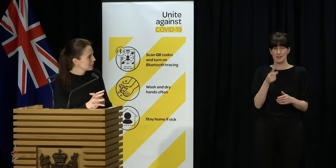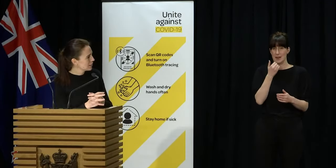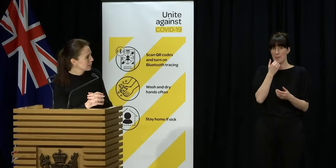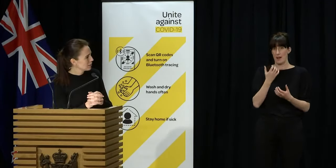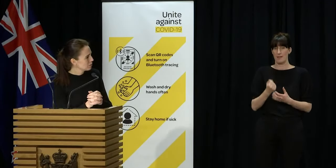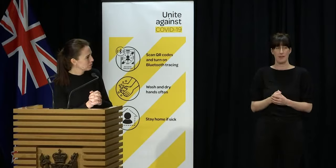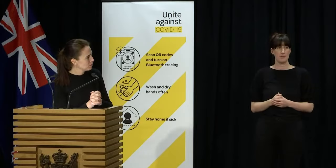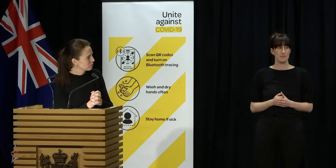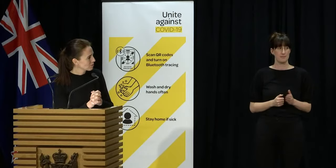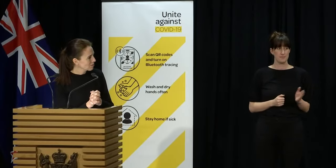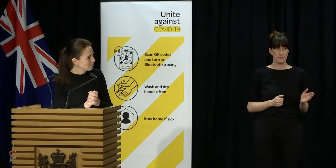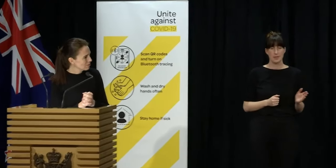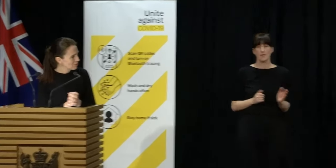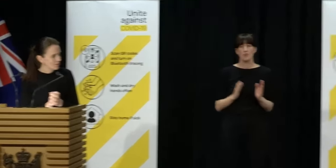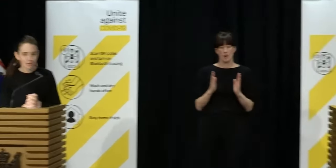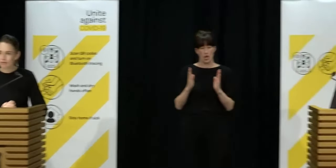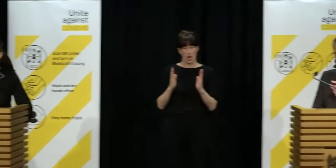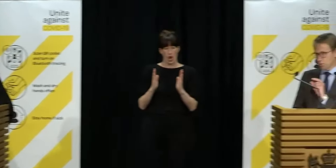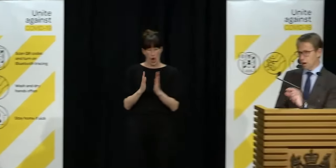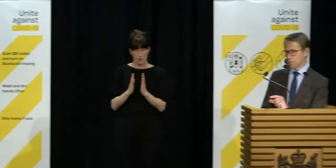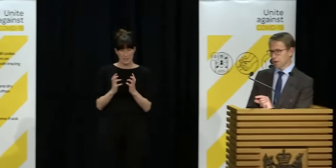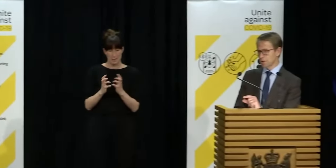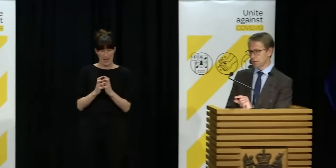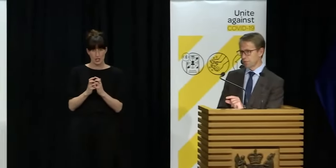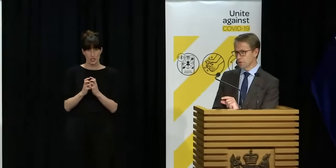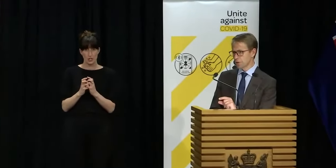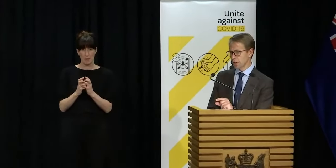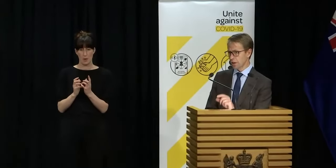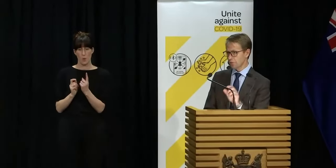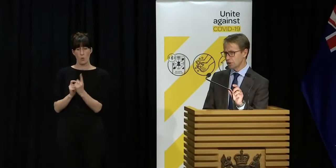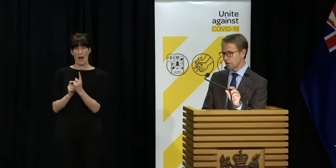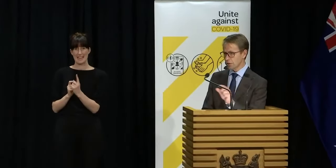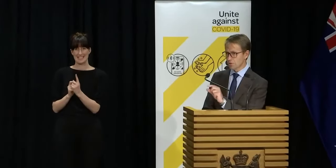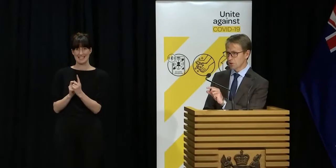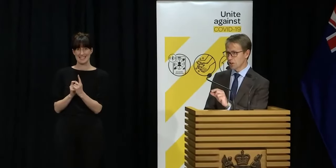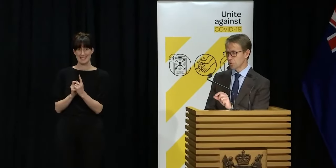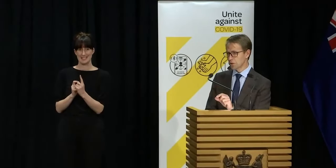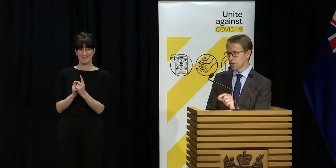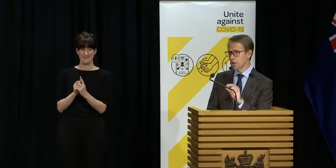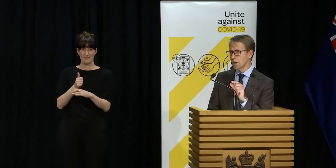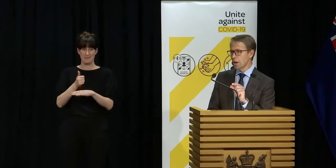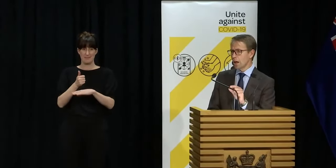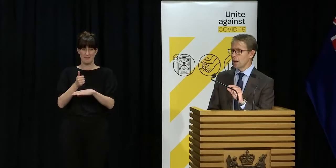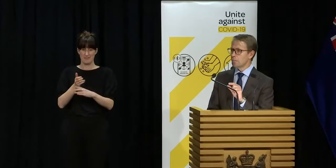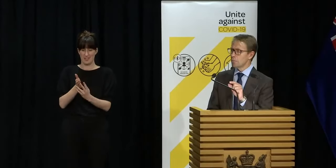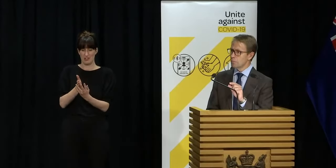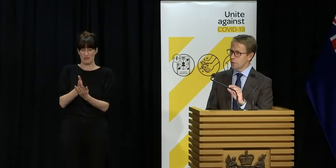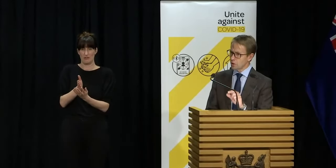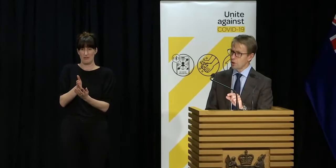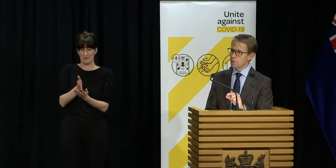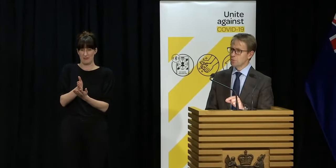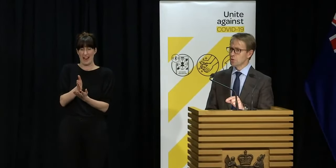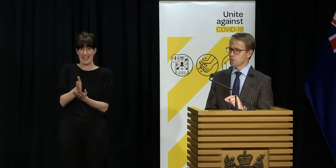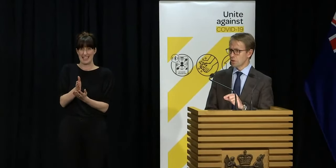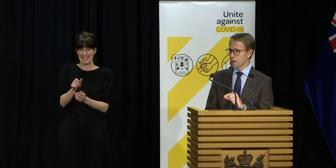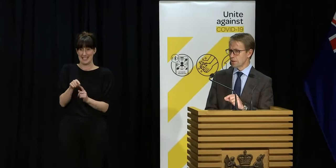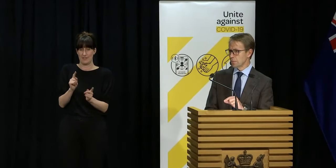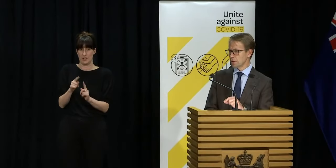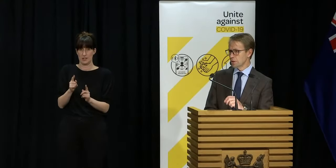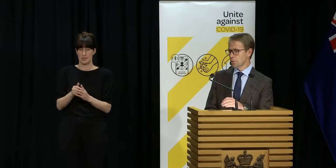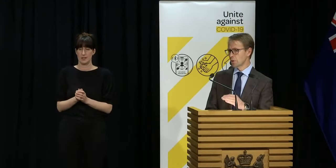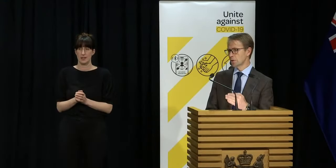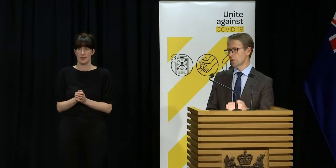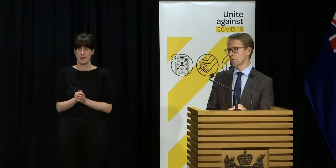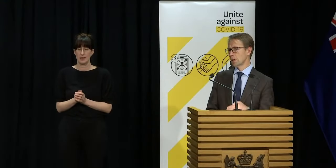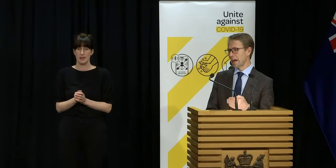with. Yes, so it's a very close match. There's just one base difference. I've seen the sequencing. But the comment that was also made